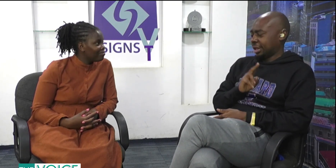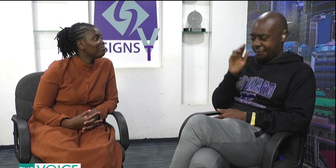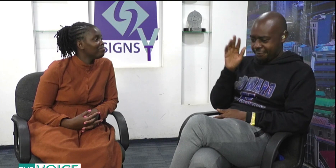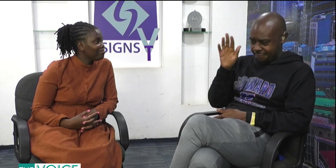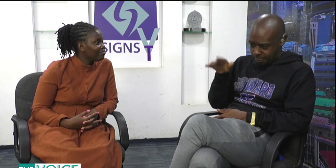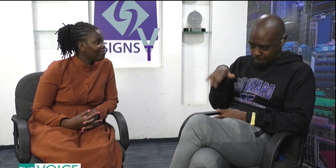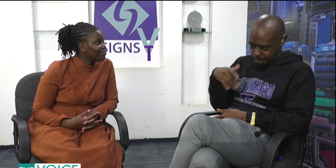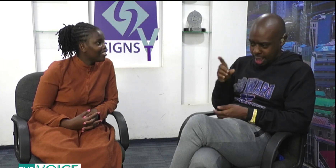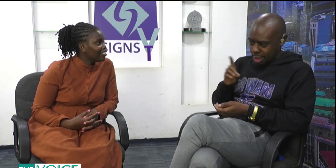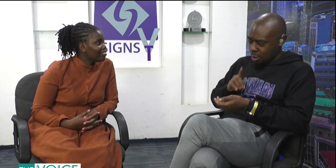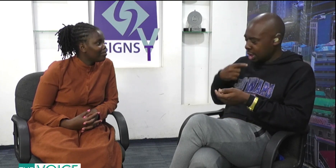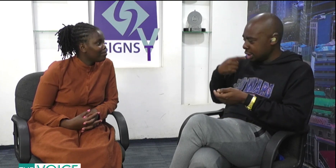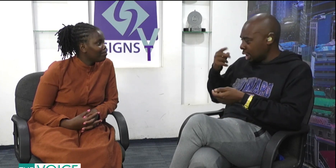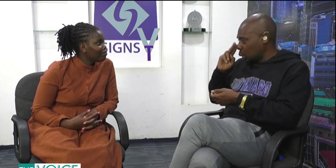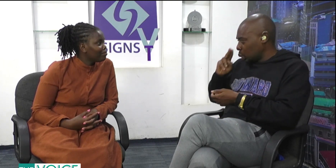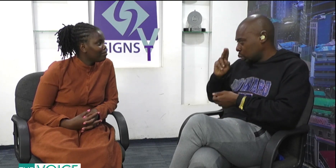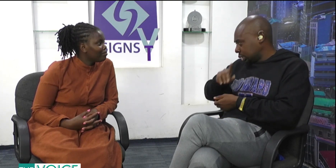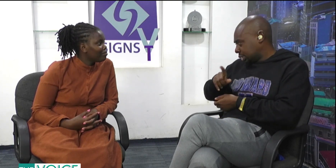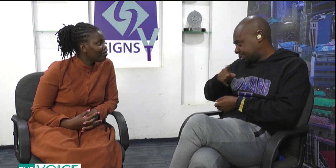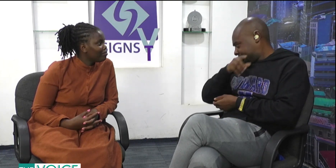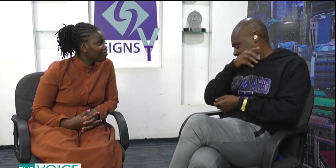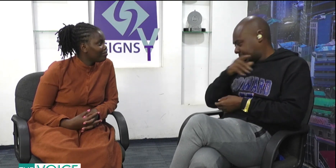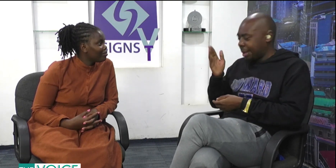But my cousin was funny.